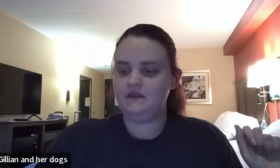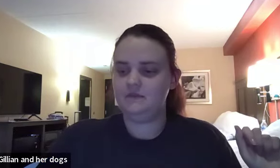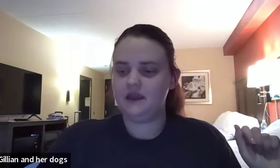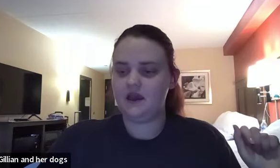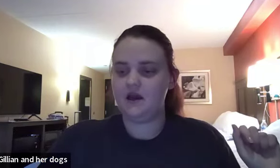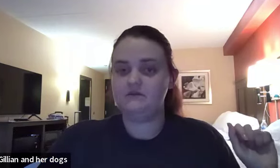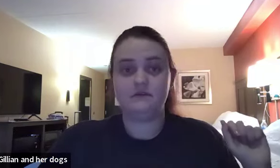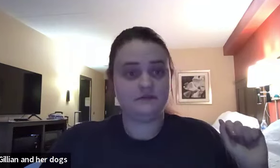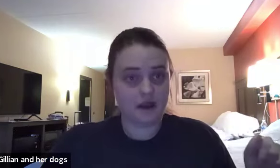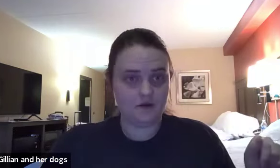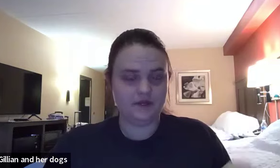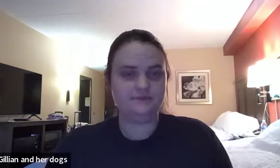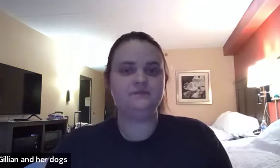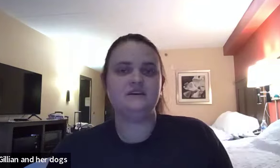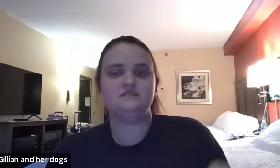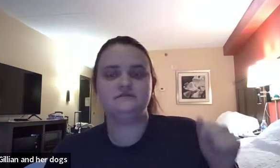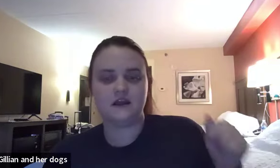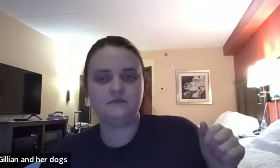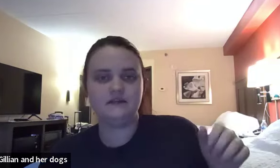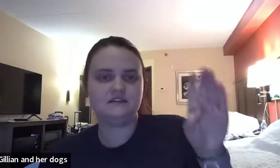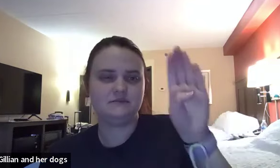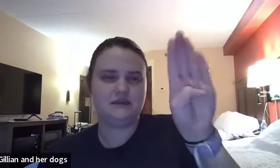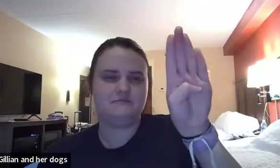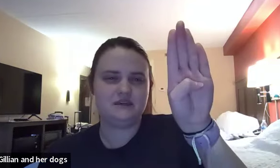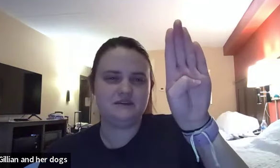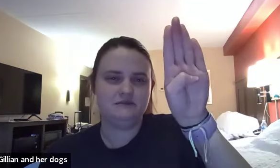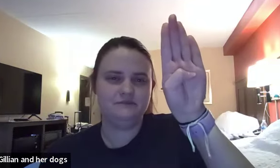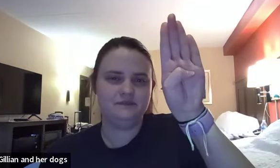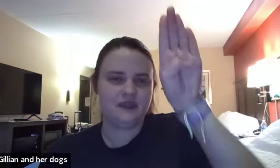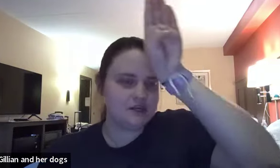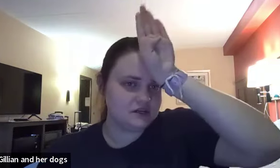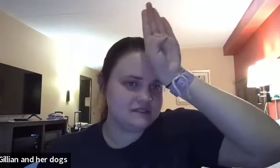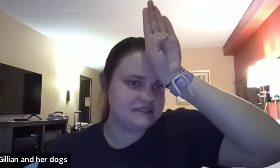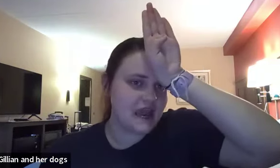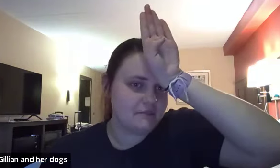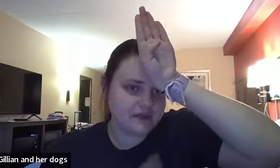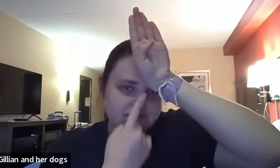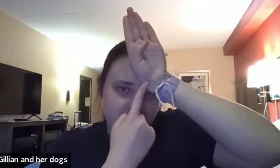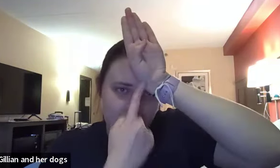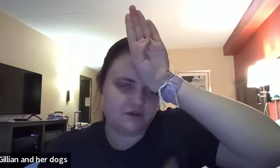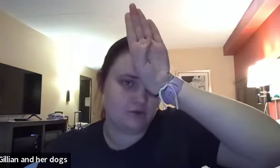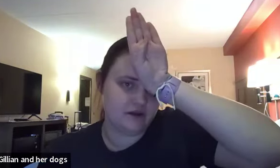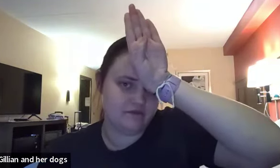Then we have fireman. So fireman is going to be a B and you're going to tap it flat on your forehead,